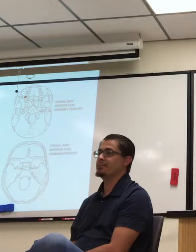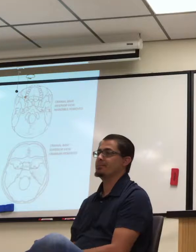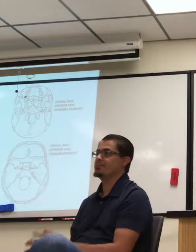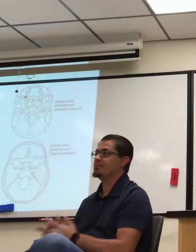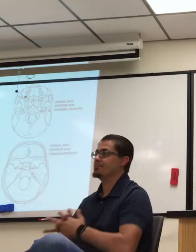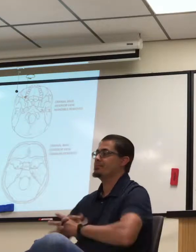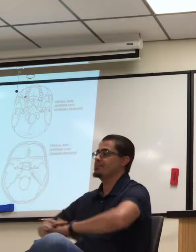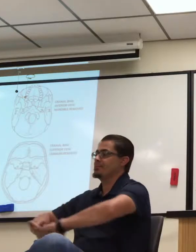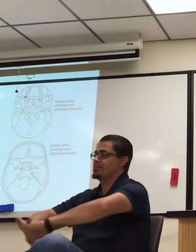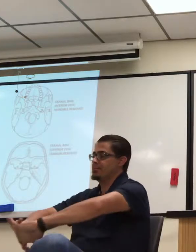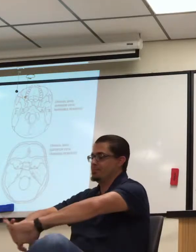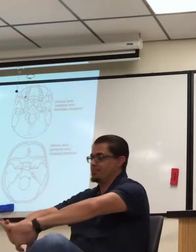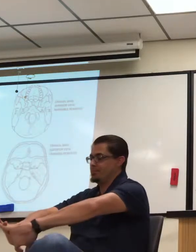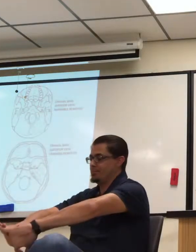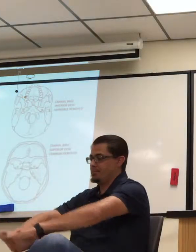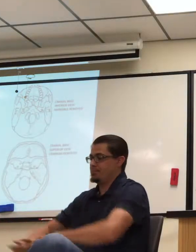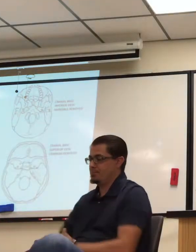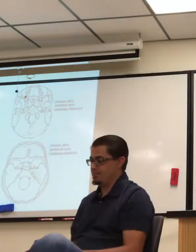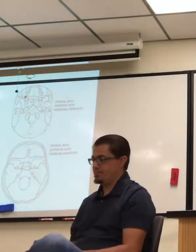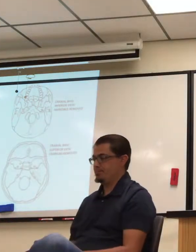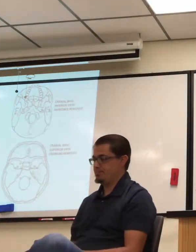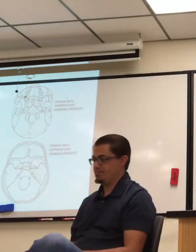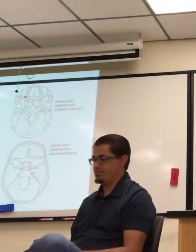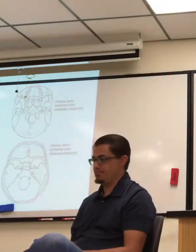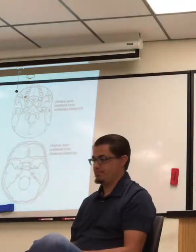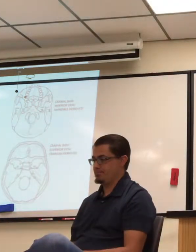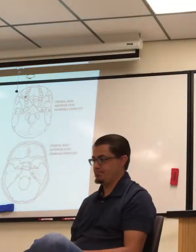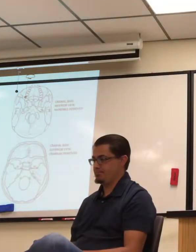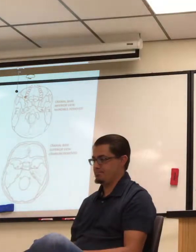First, to use this page, let's just color them in.